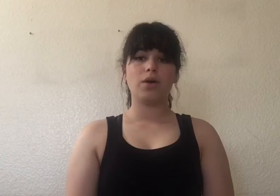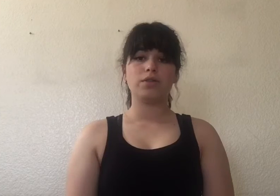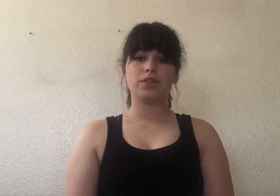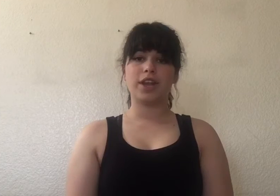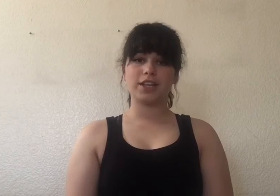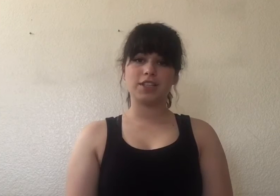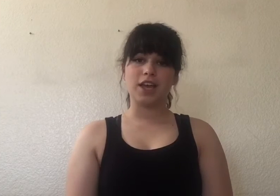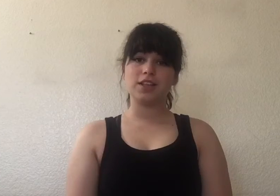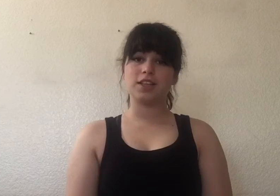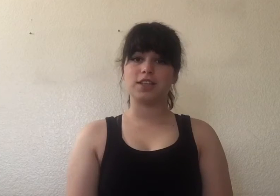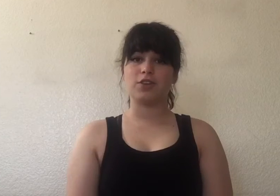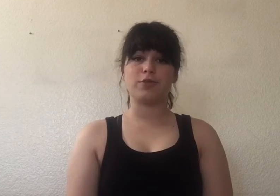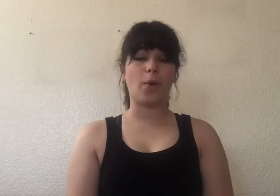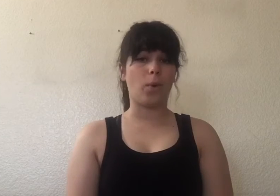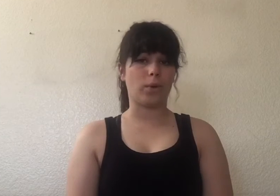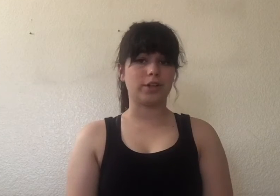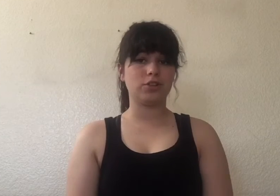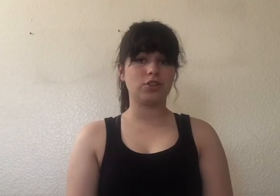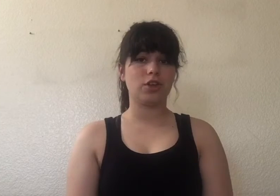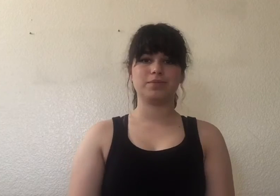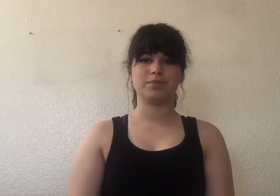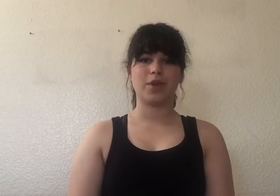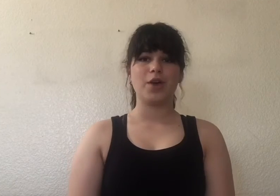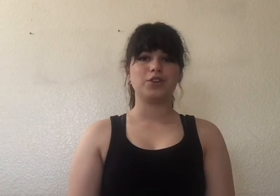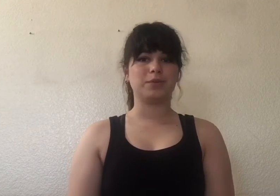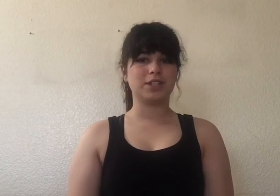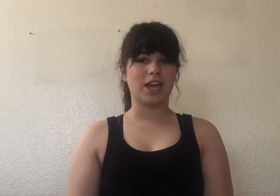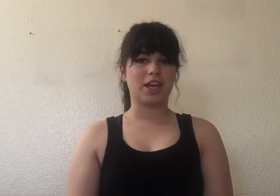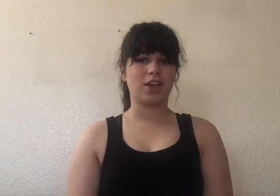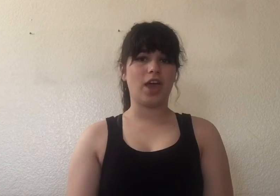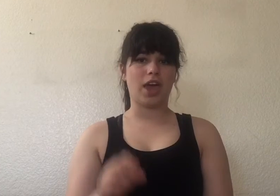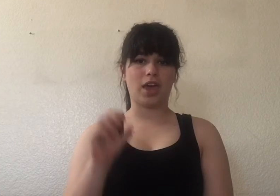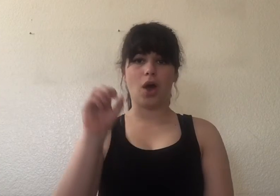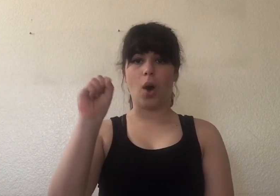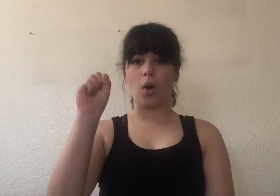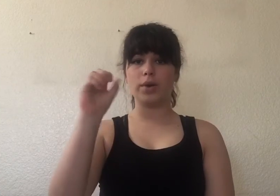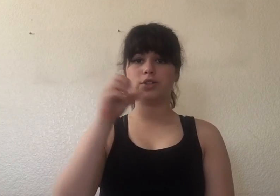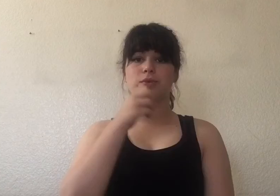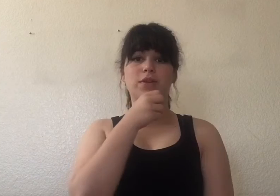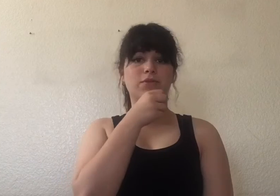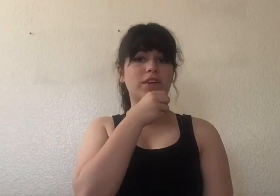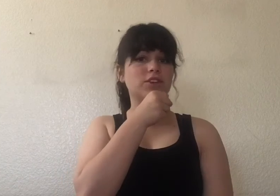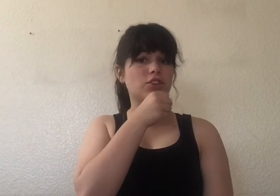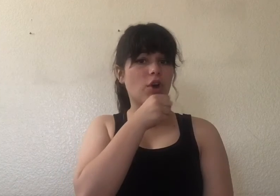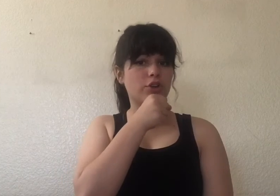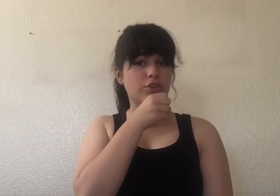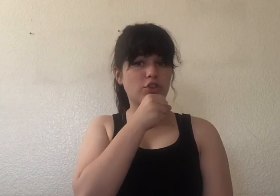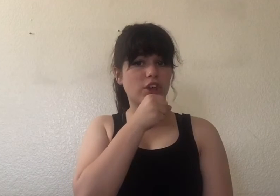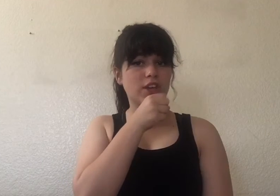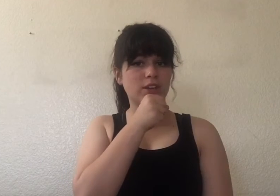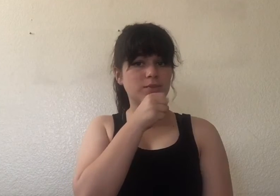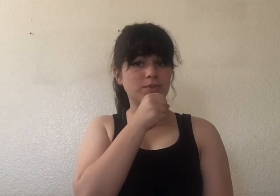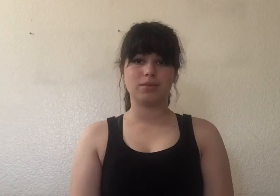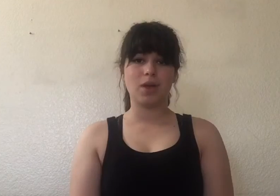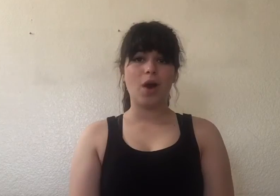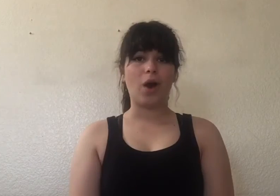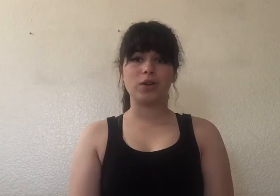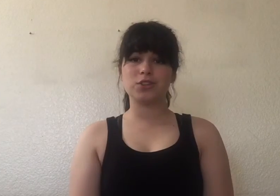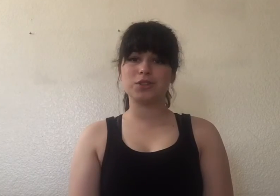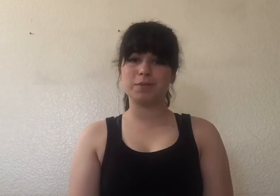The next sign is the sign for orange. You'll be taking a O into a fist on your chin, also